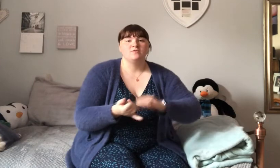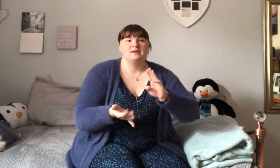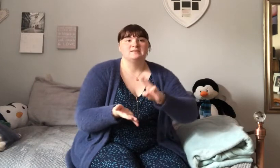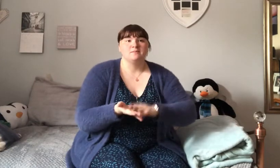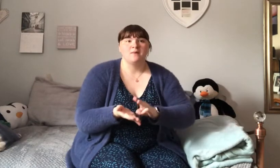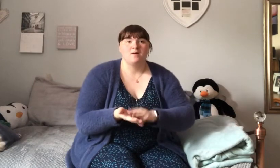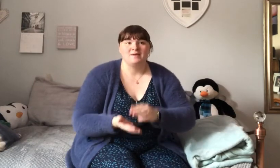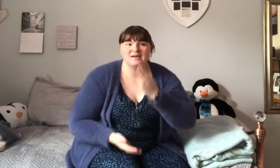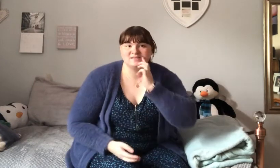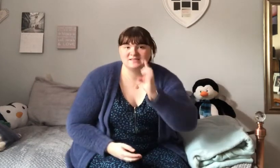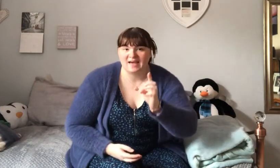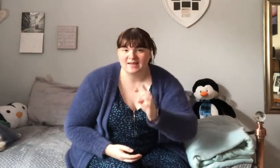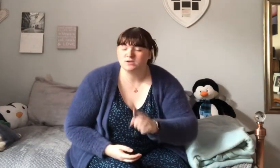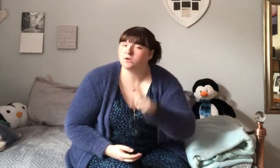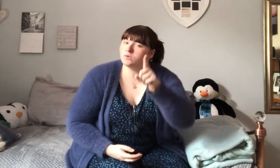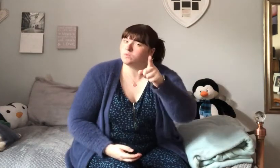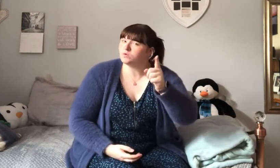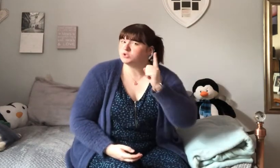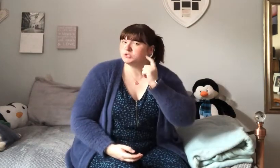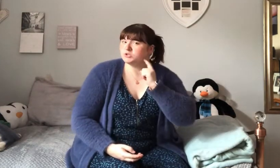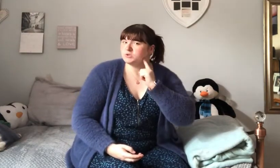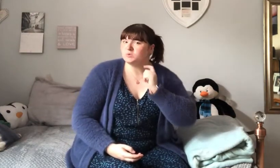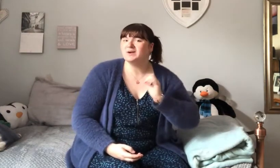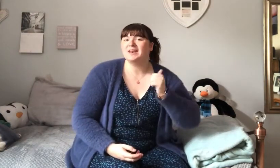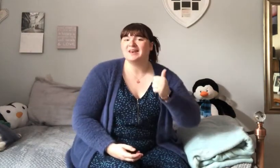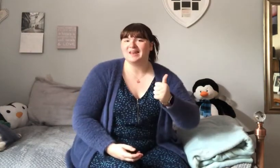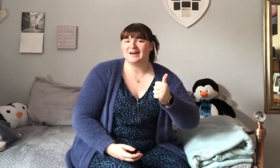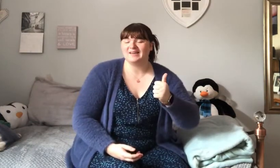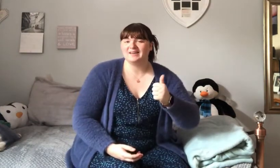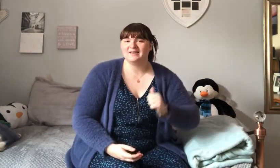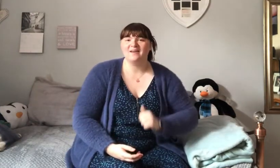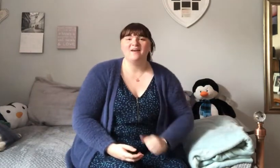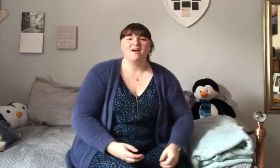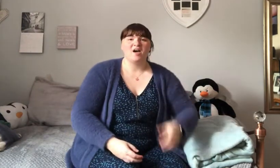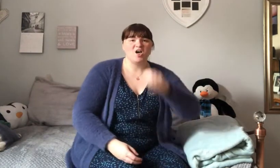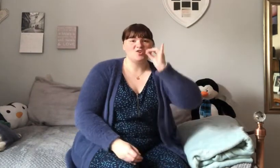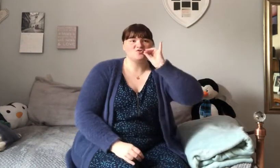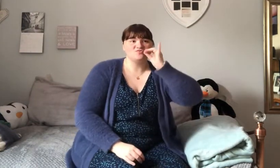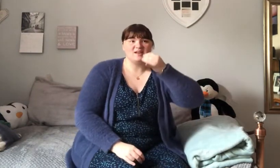Sophie's mummy said, "Would you like a drink?"